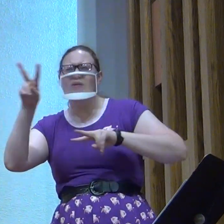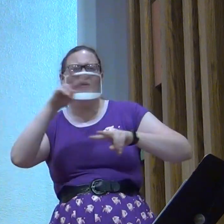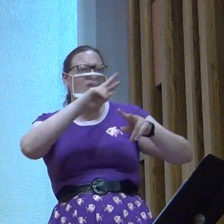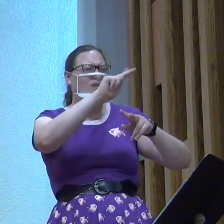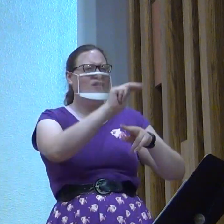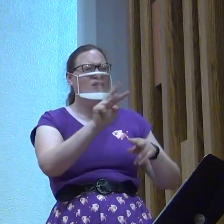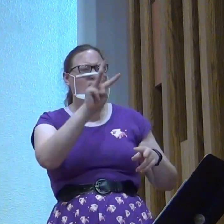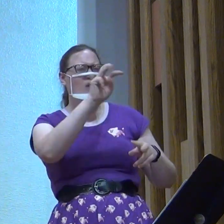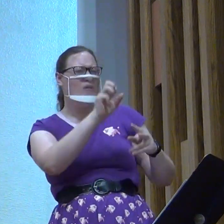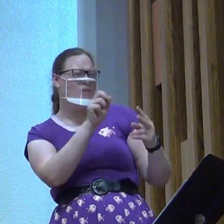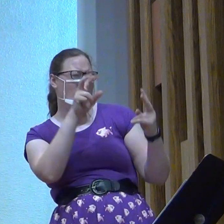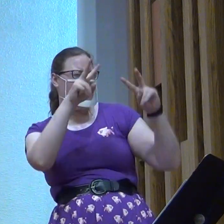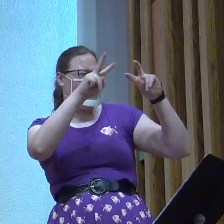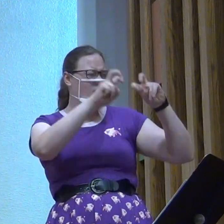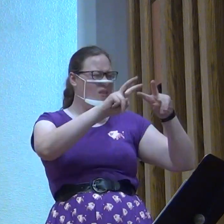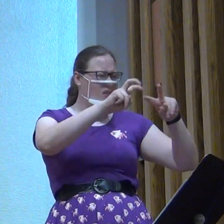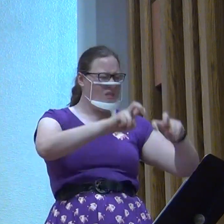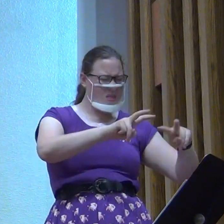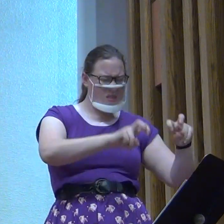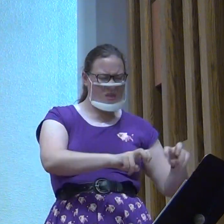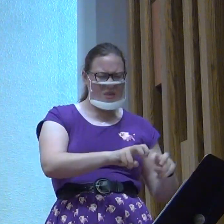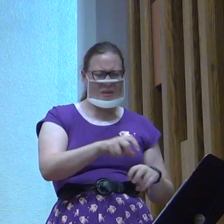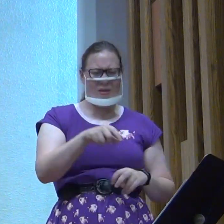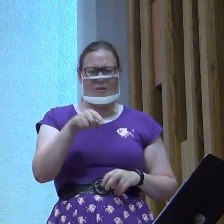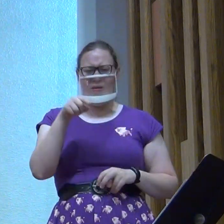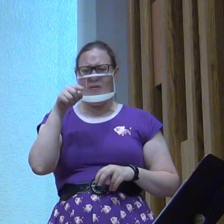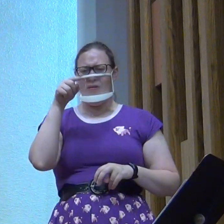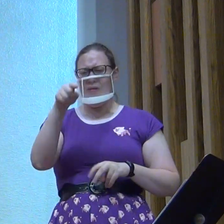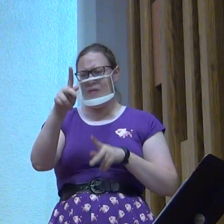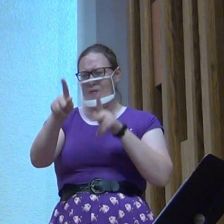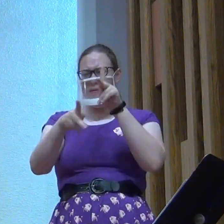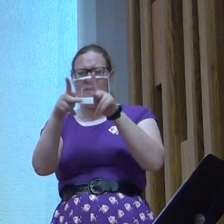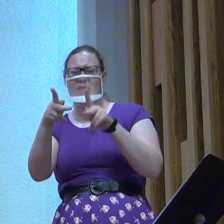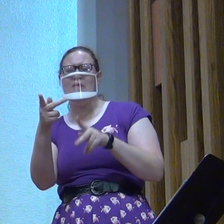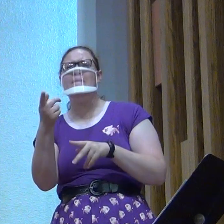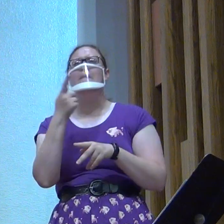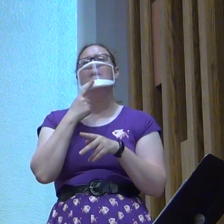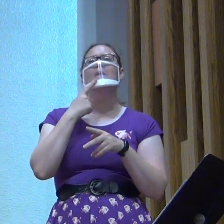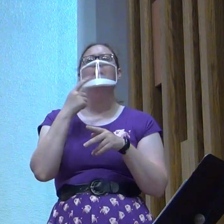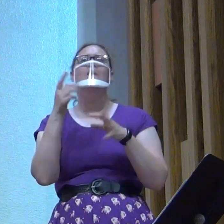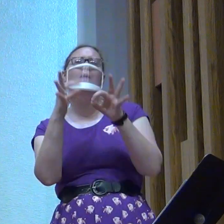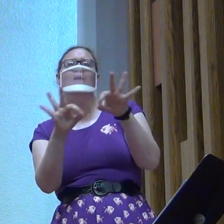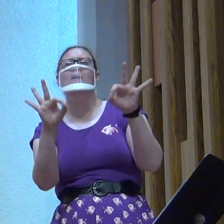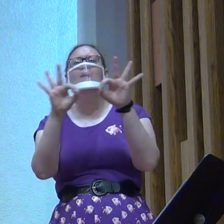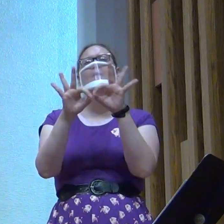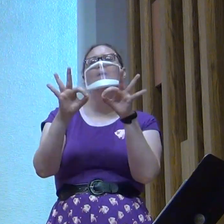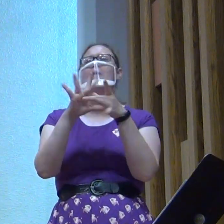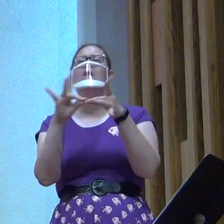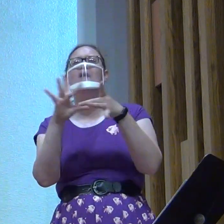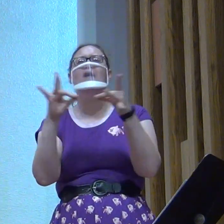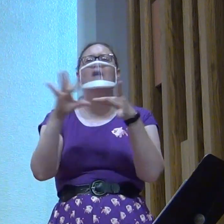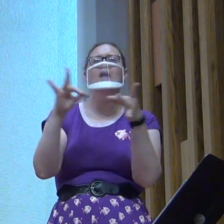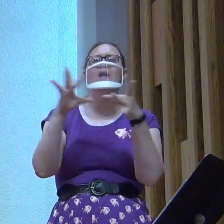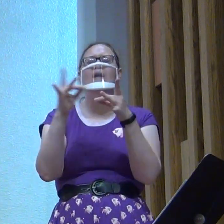news, too closely at what people are trying to say is important when it isn't,